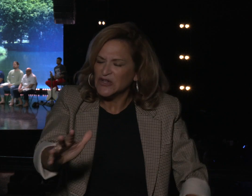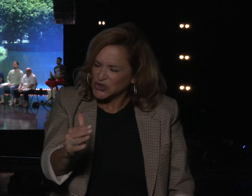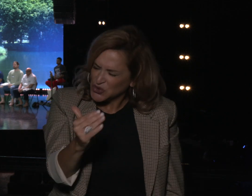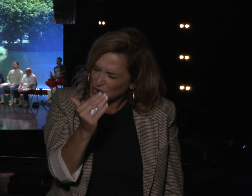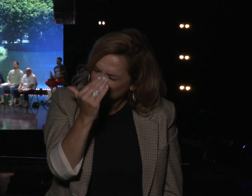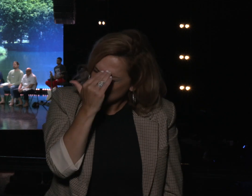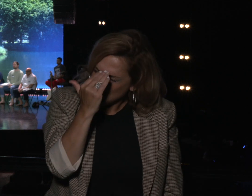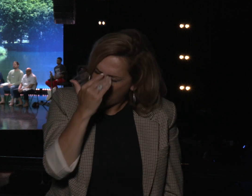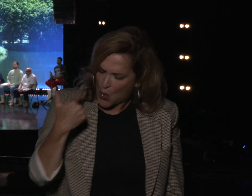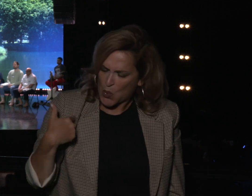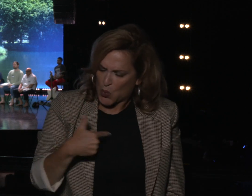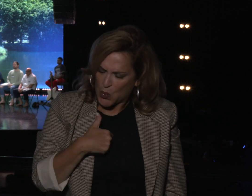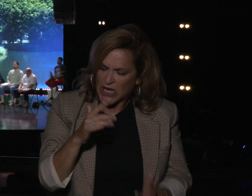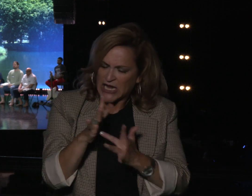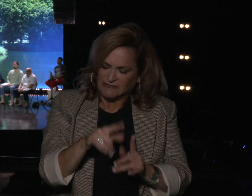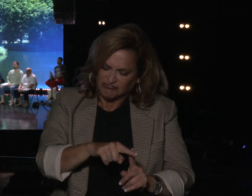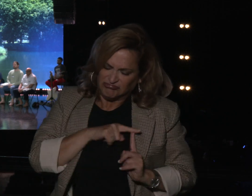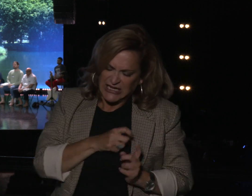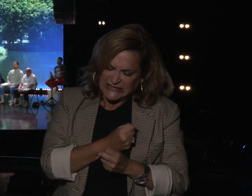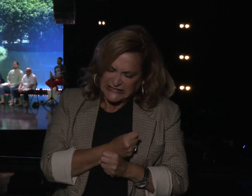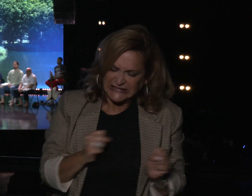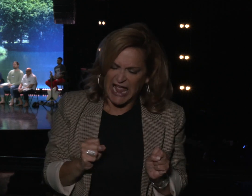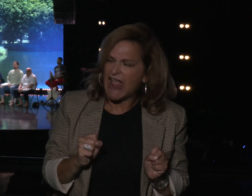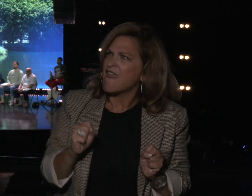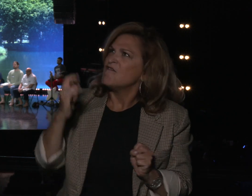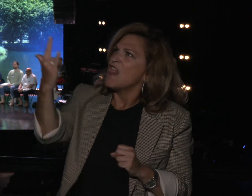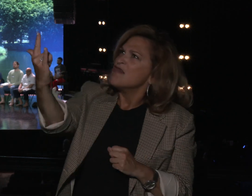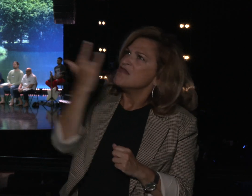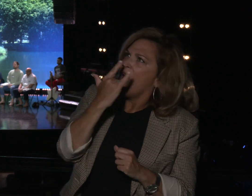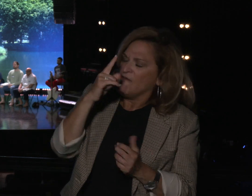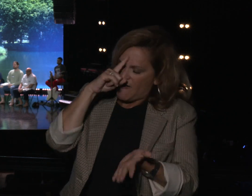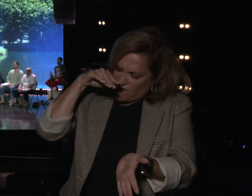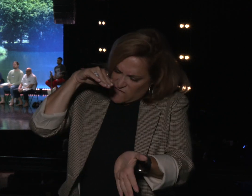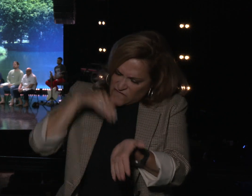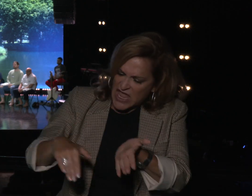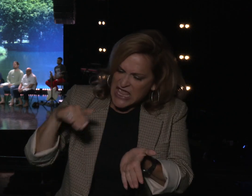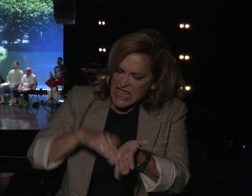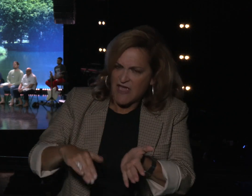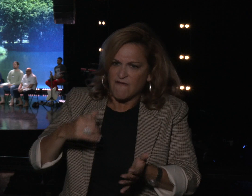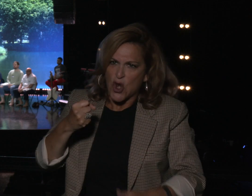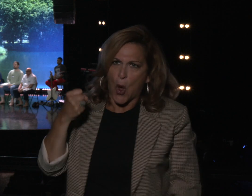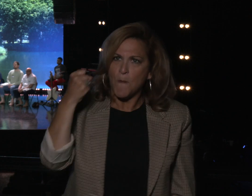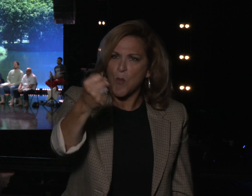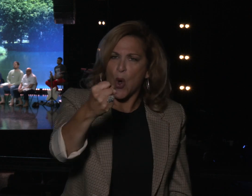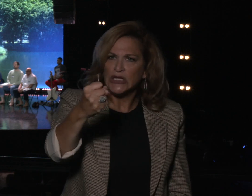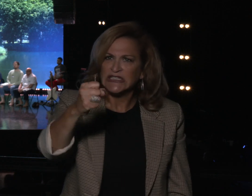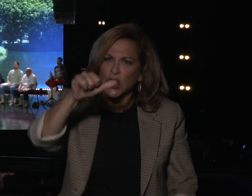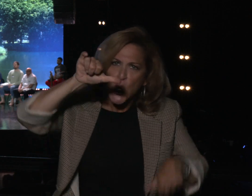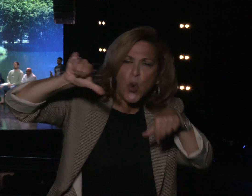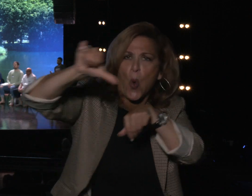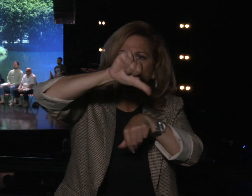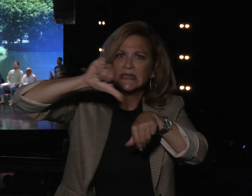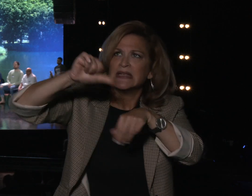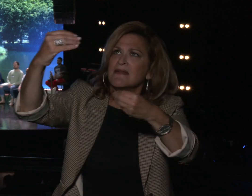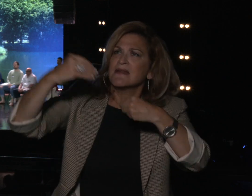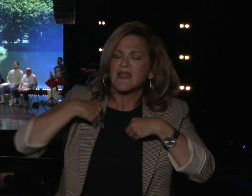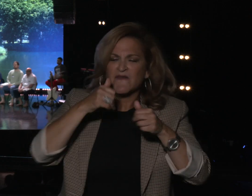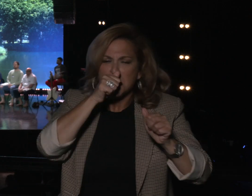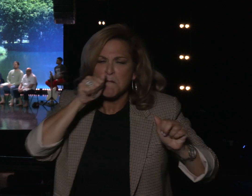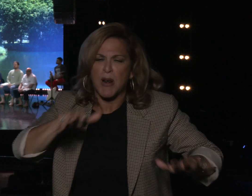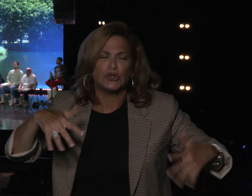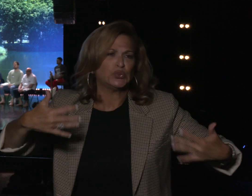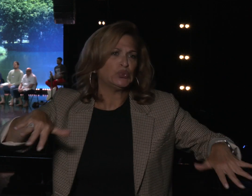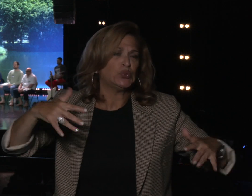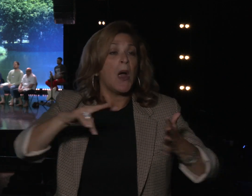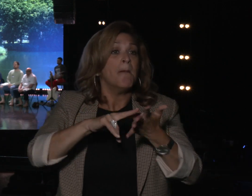that we are saved and loved and redeemed and forgiven and appointed and anointed and blessed and highly favored,